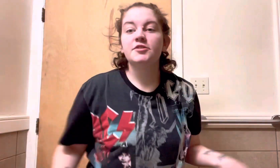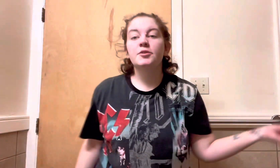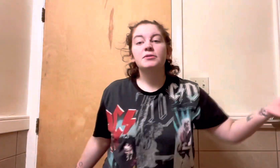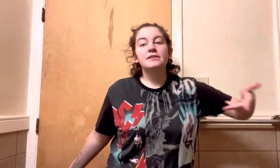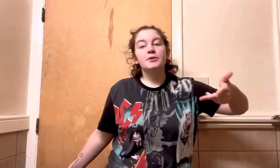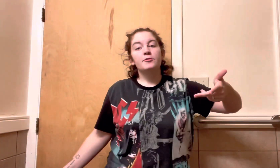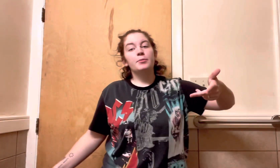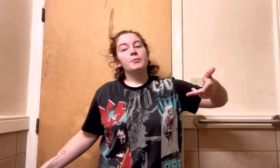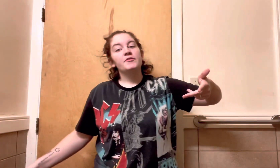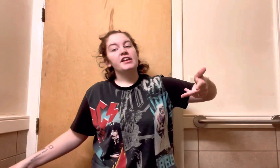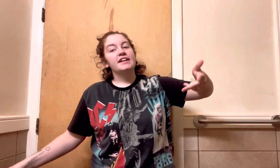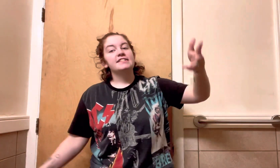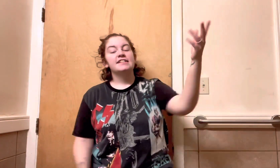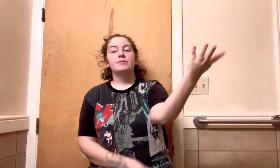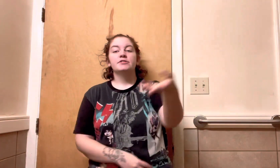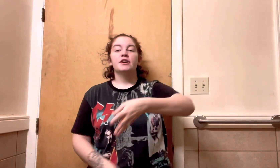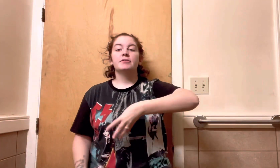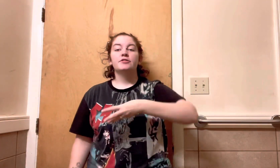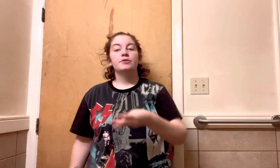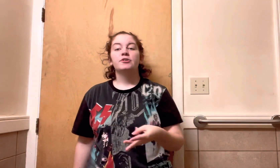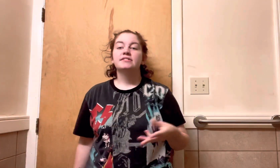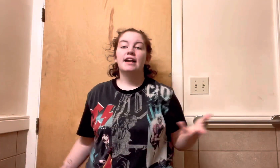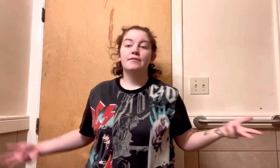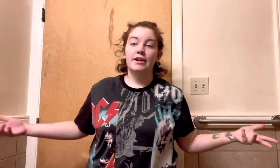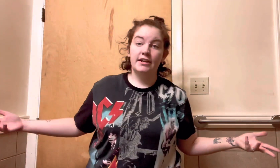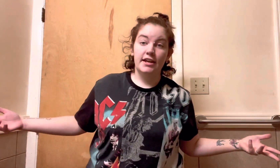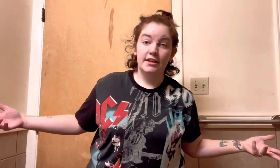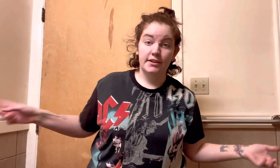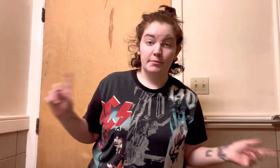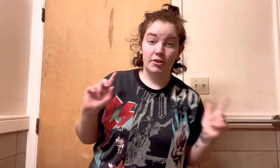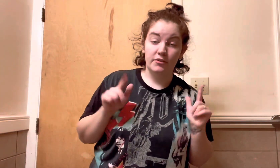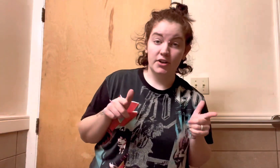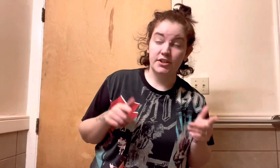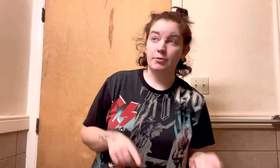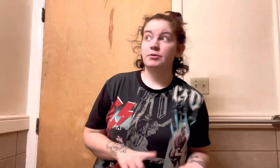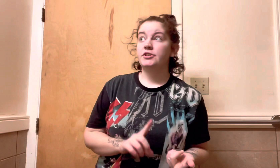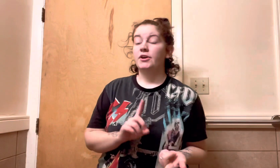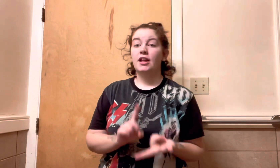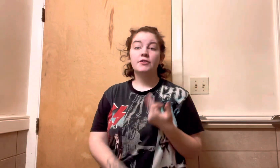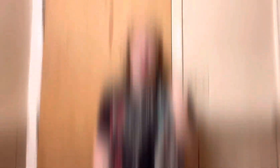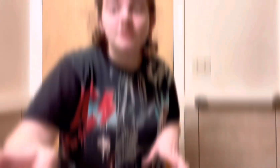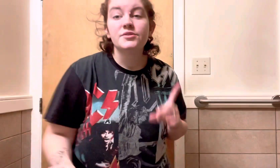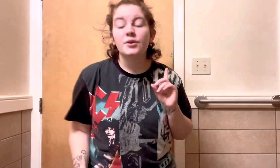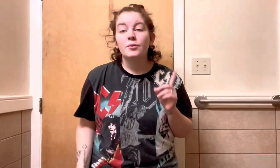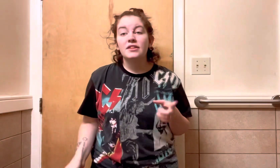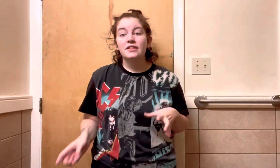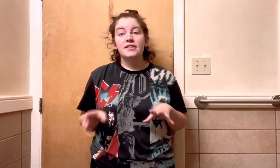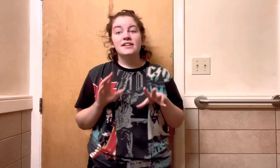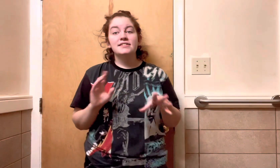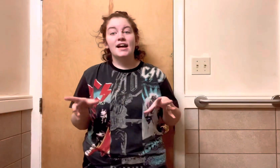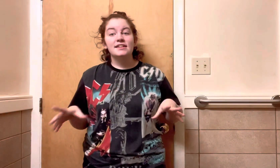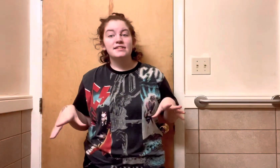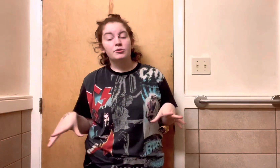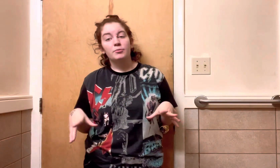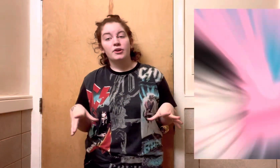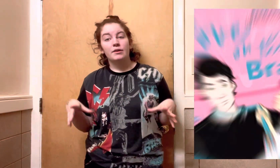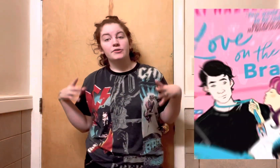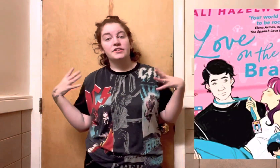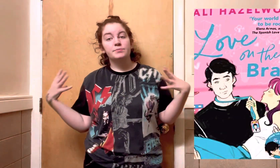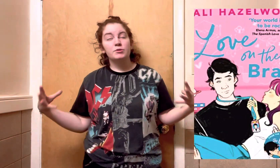So what's up beautiful people here tonight. Today we are talking about the three books that I read in the month of October which are Love on the Brain. So that is not a typical book I read. This book